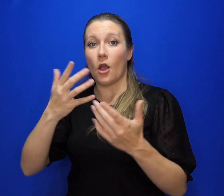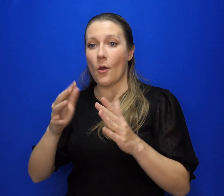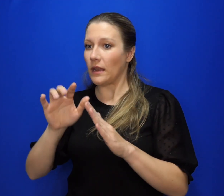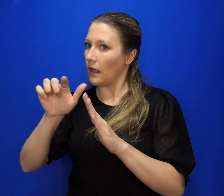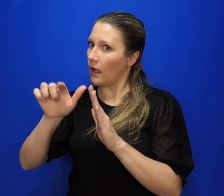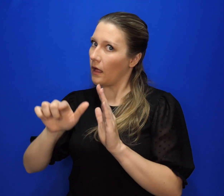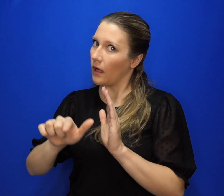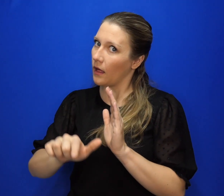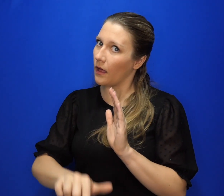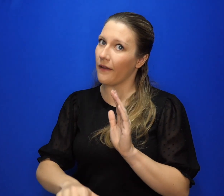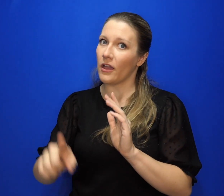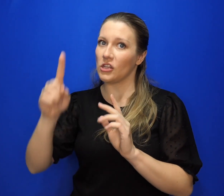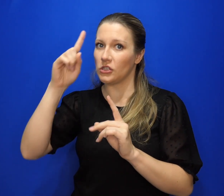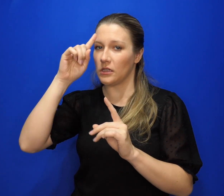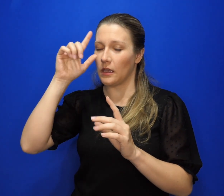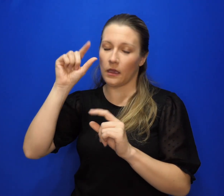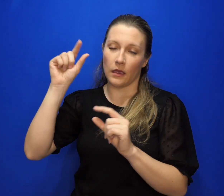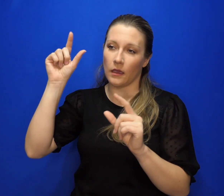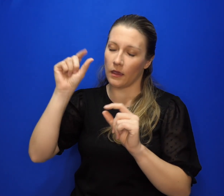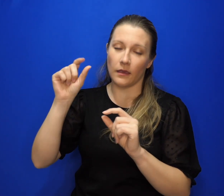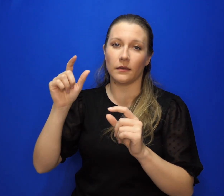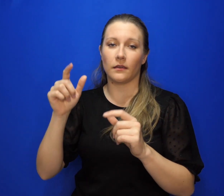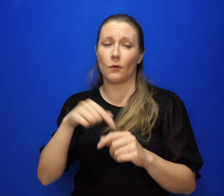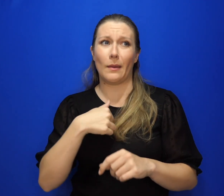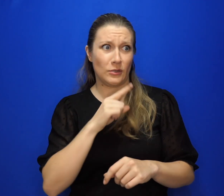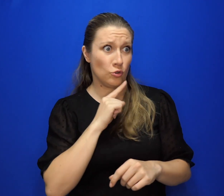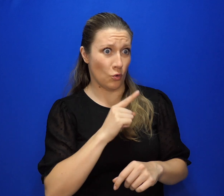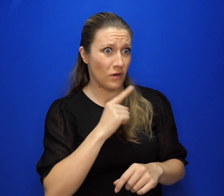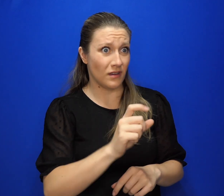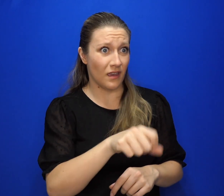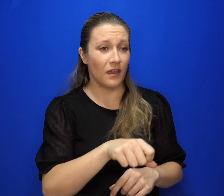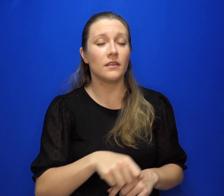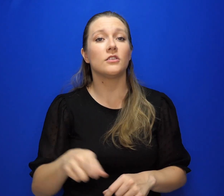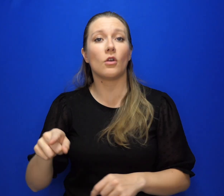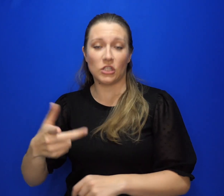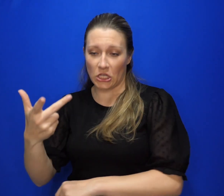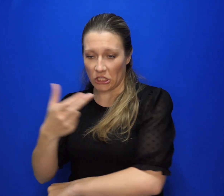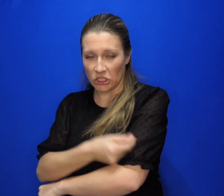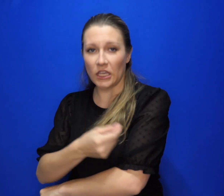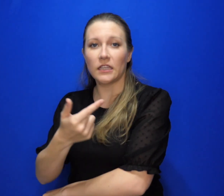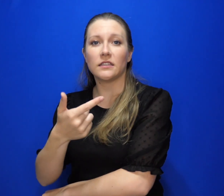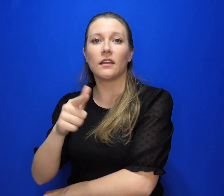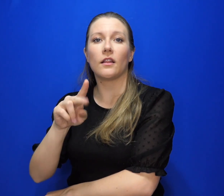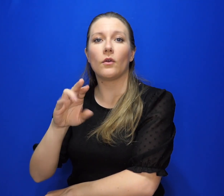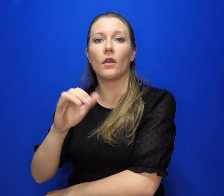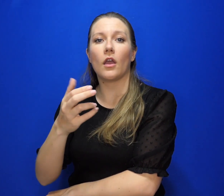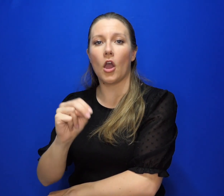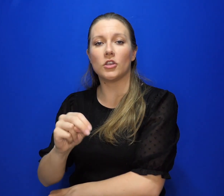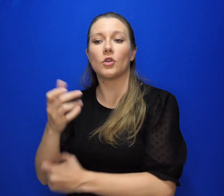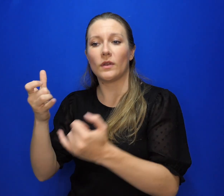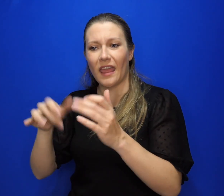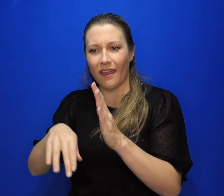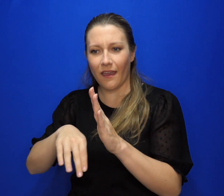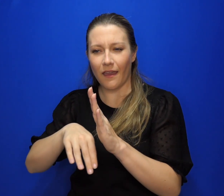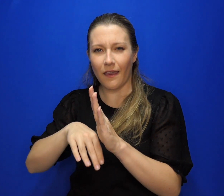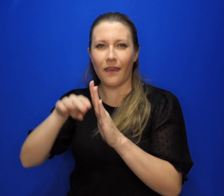sure. Yeah. Like she's her lights are going out, right? Like, so she hits her with the glucagon, which pushes her blood sugar to